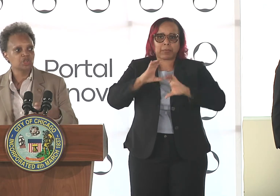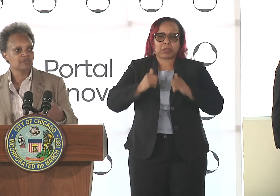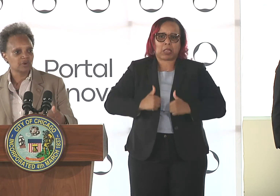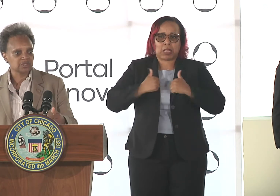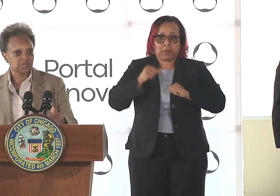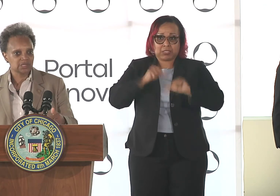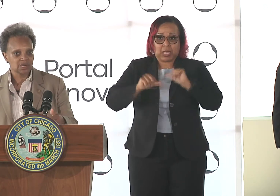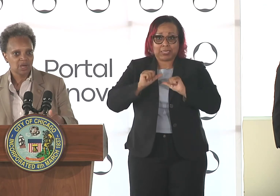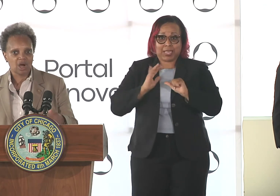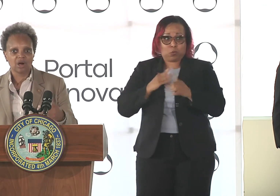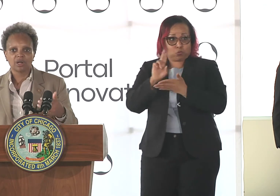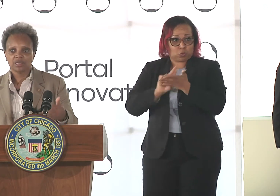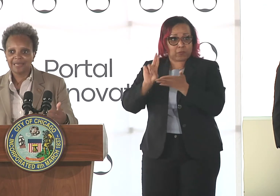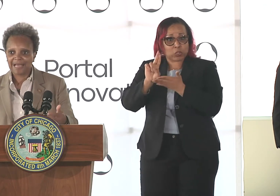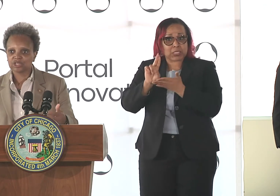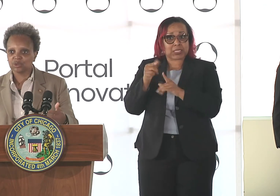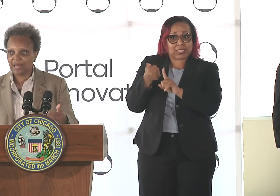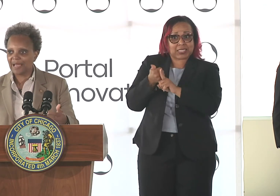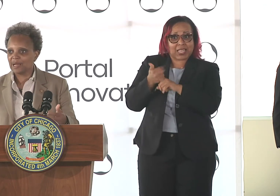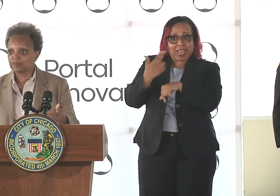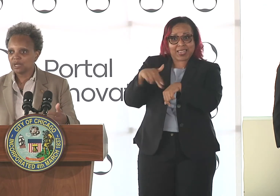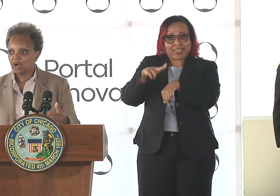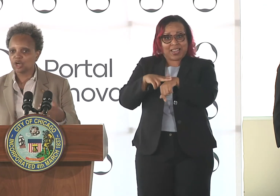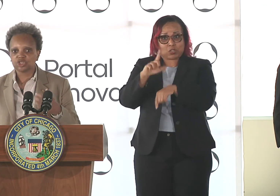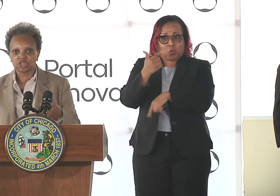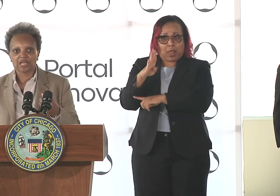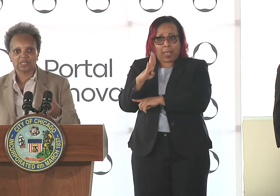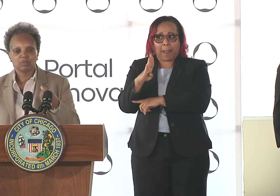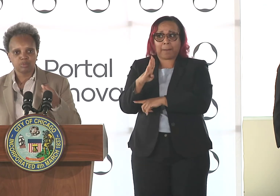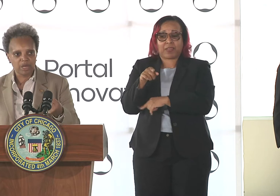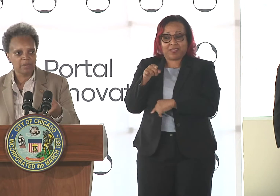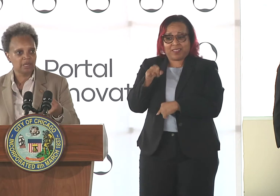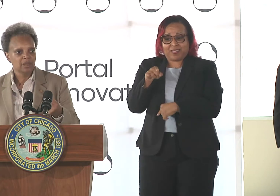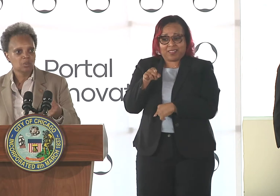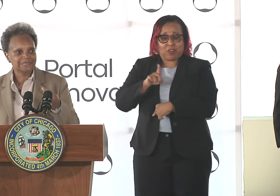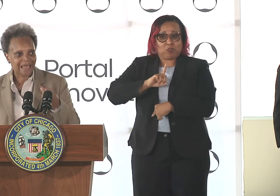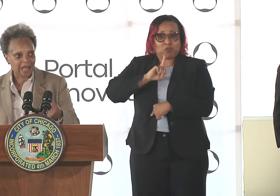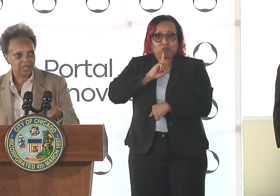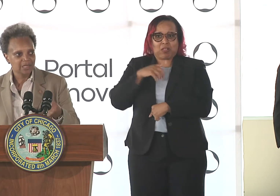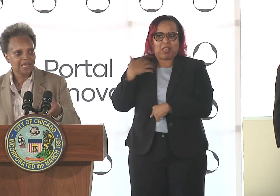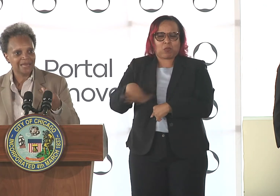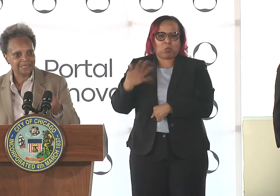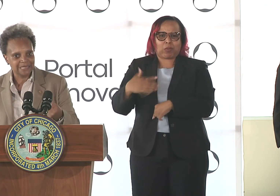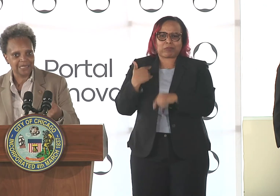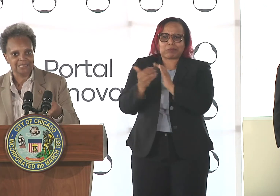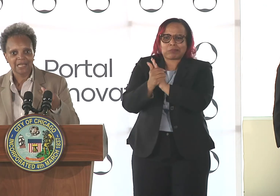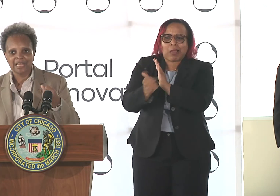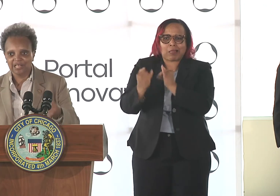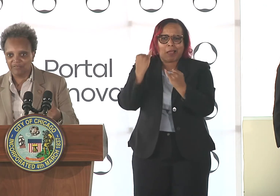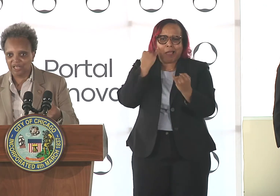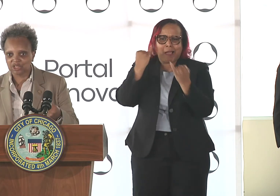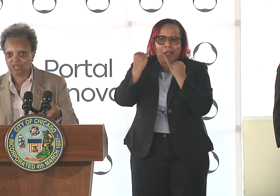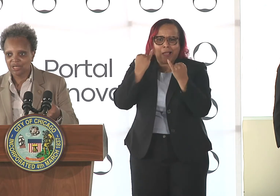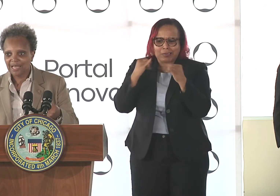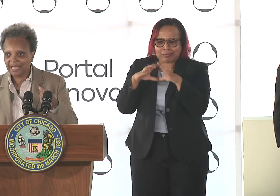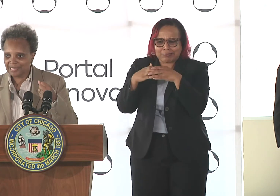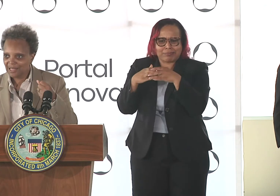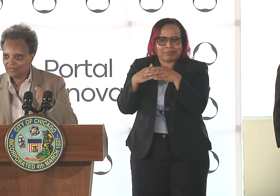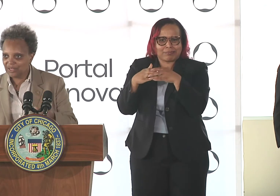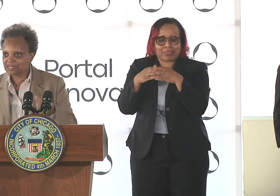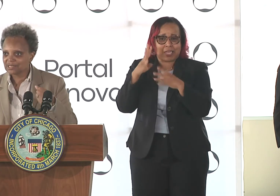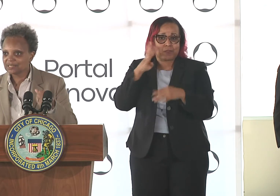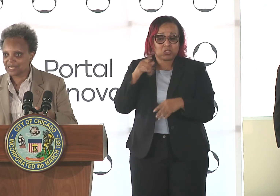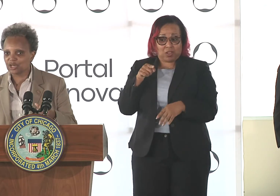Our universities, our national labs are just brimming with talent and ideas and innovation.